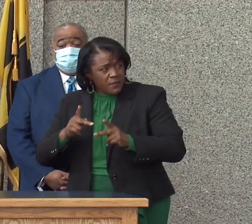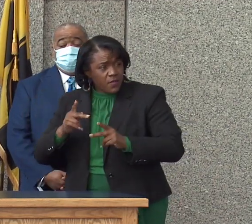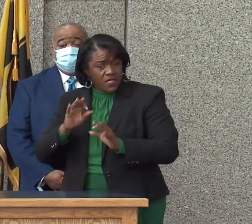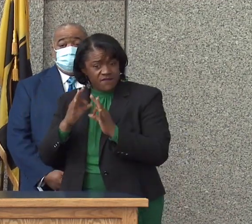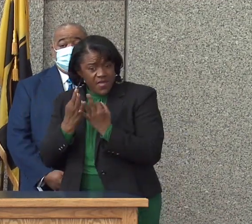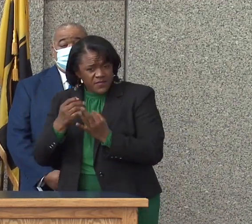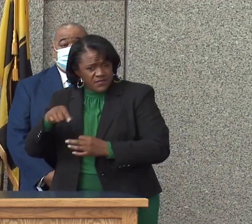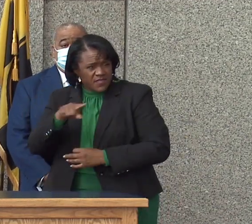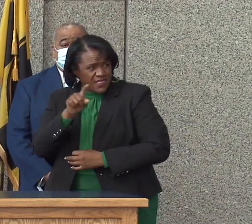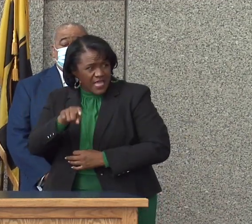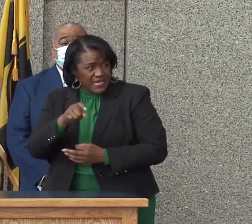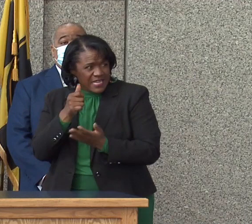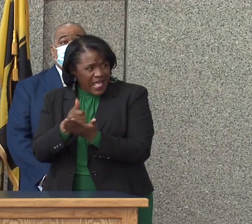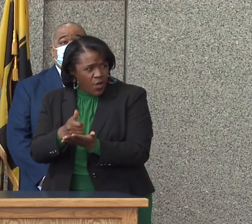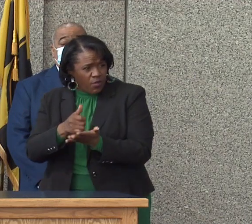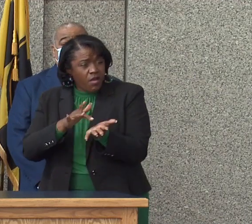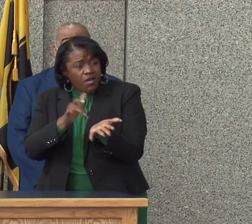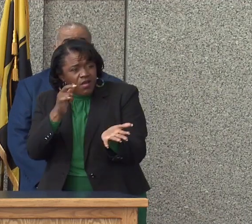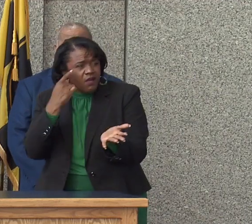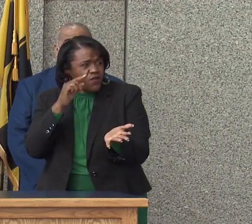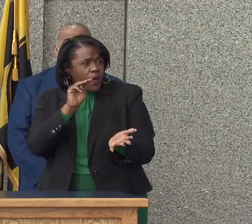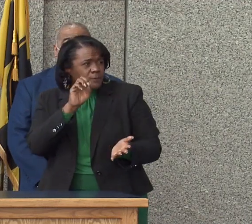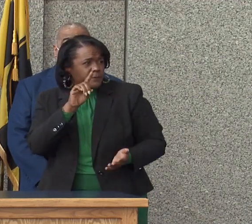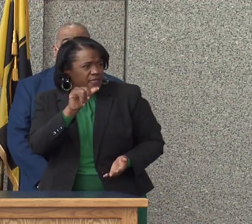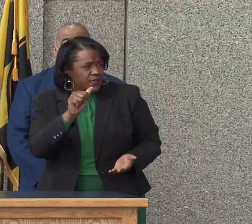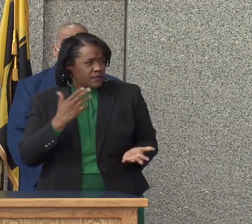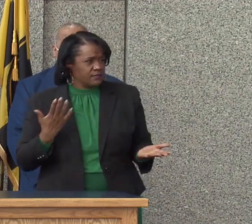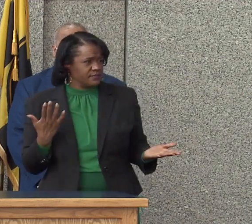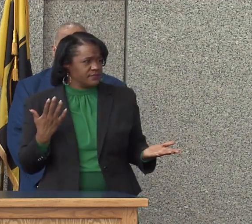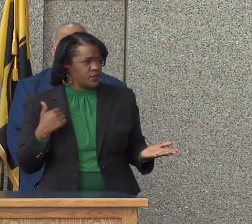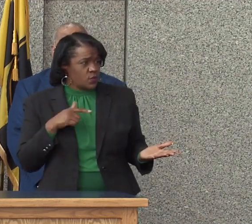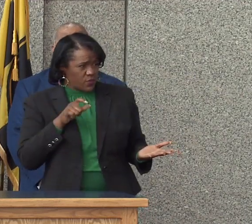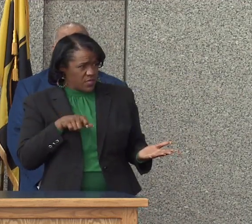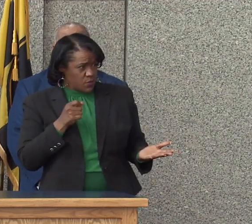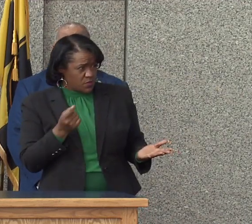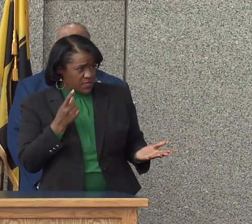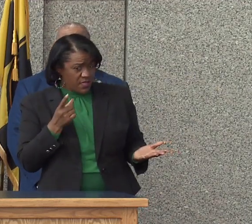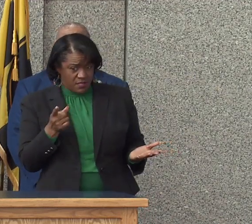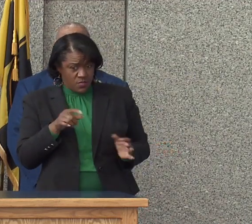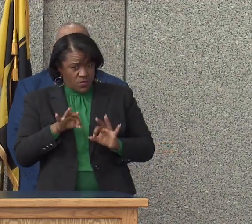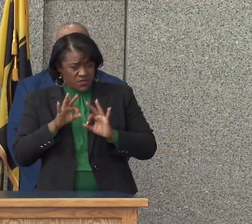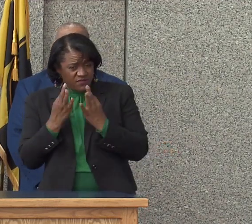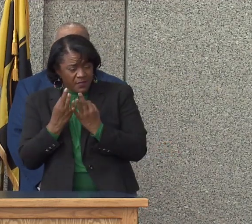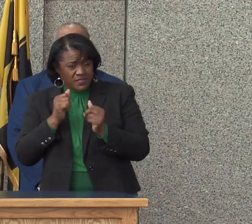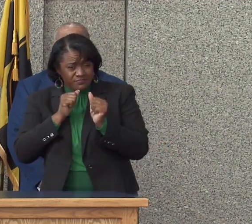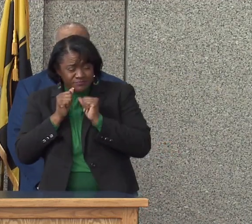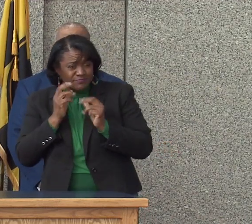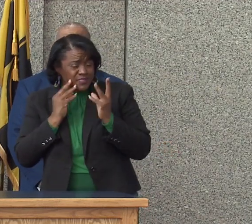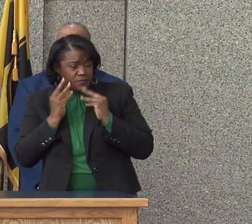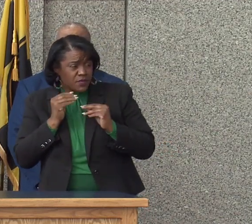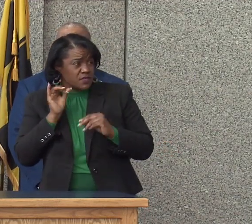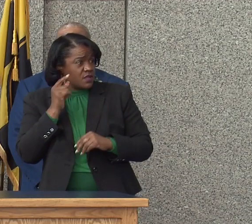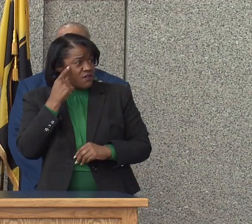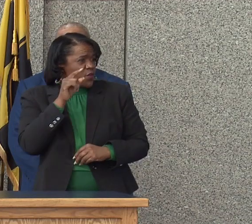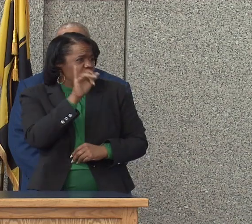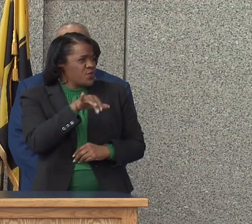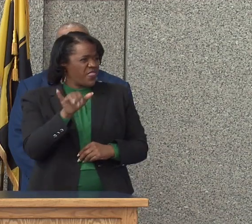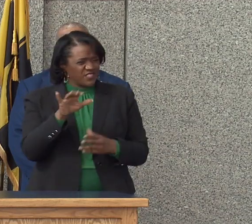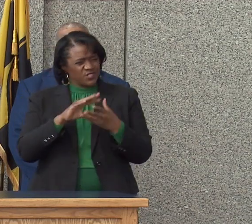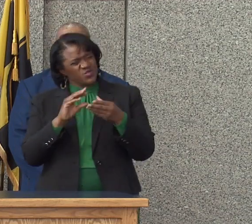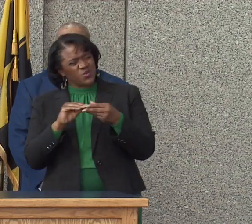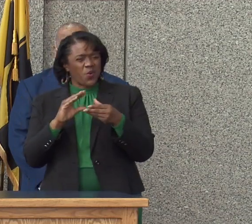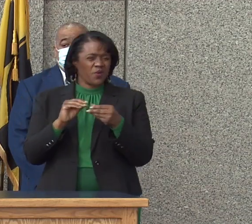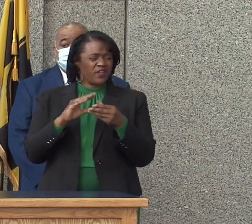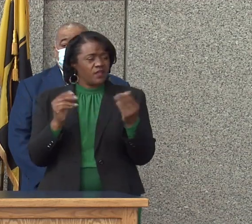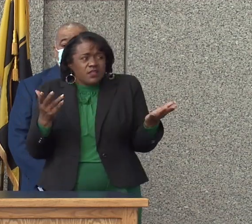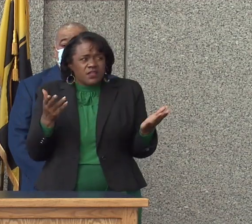need help as pawns for media clicks. And we have to understand what those families are going through. For you, that might just be a story, but for